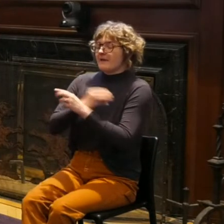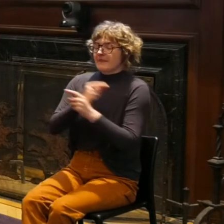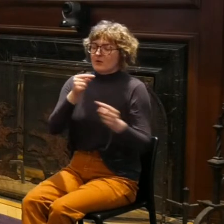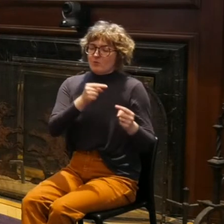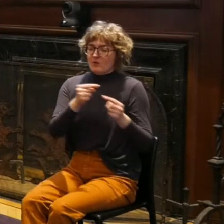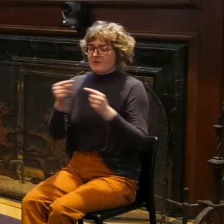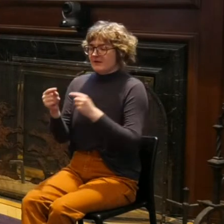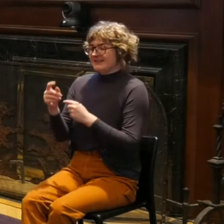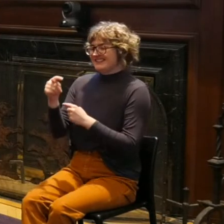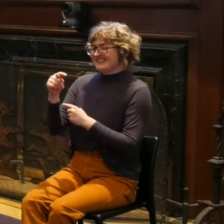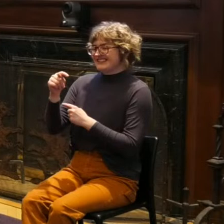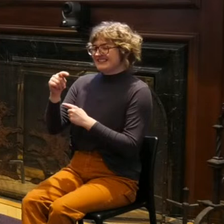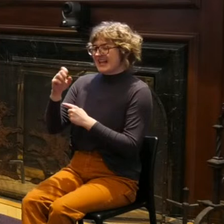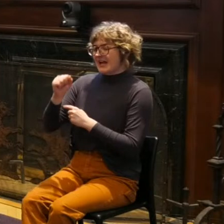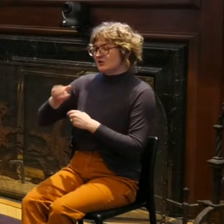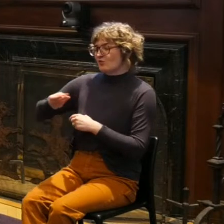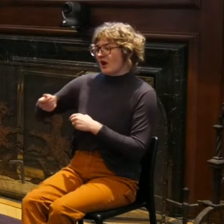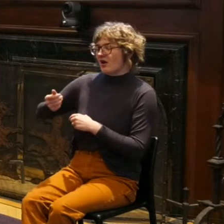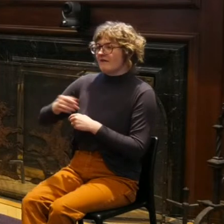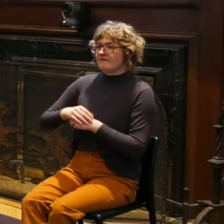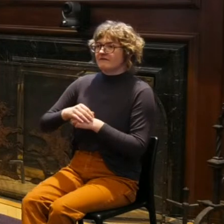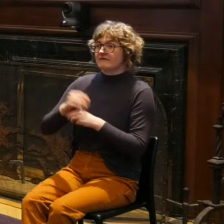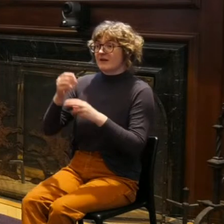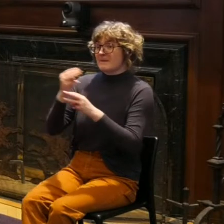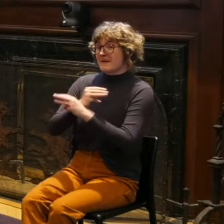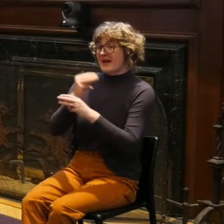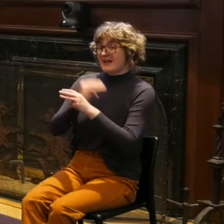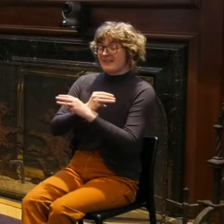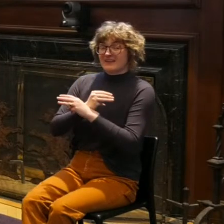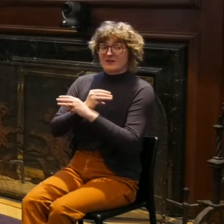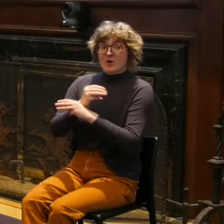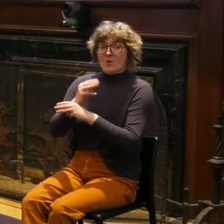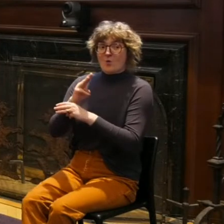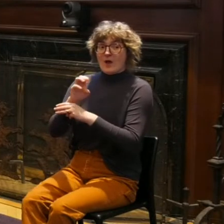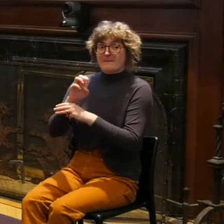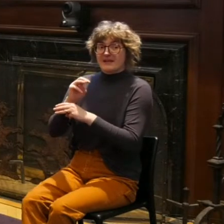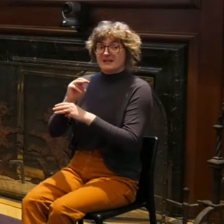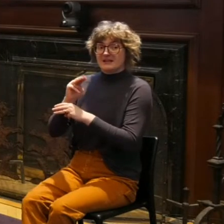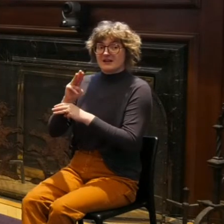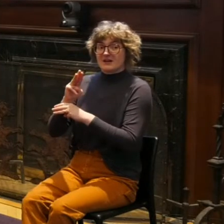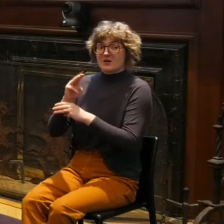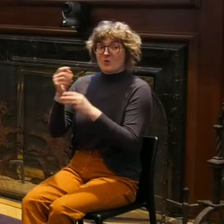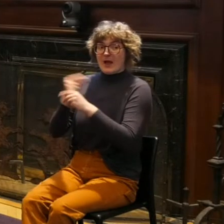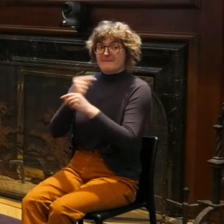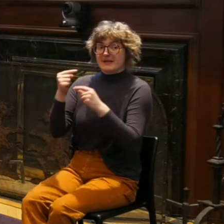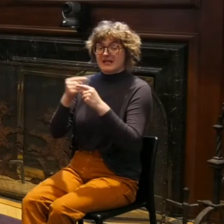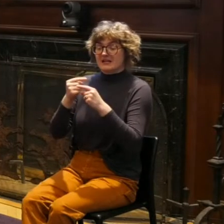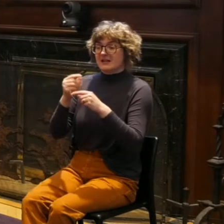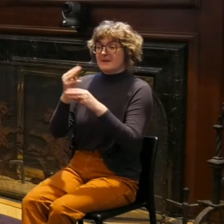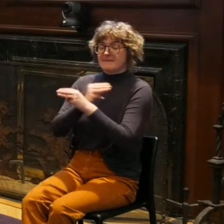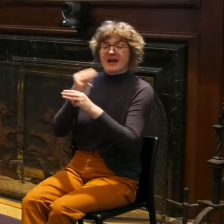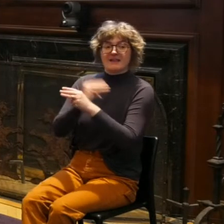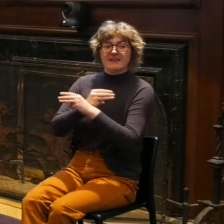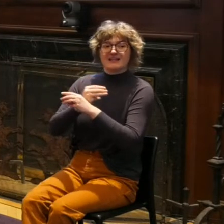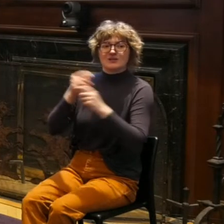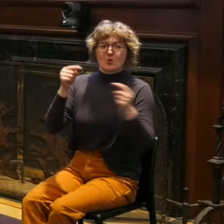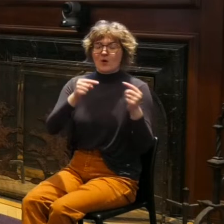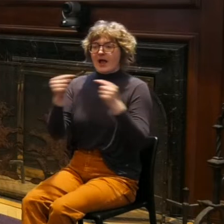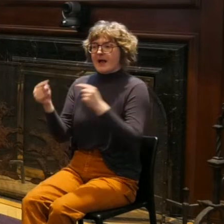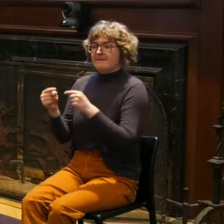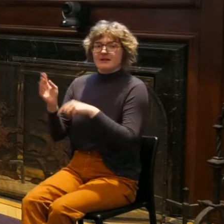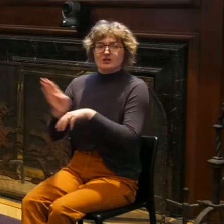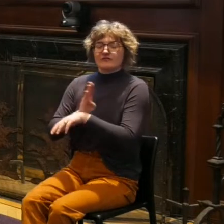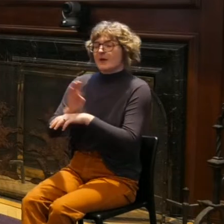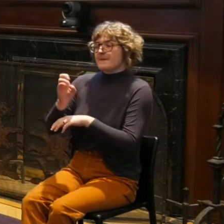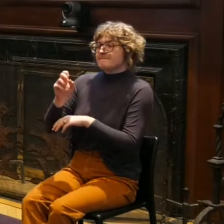tax write-off. Math is a weapon when it is a fine. Math is a weapon when it is a bank